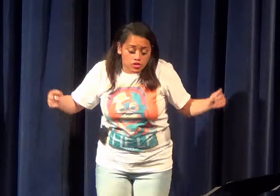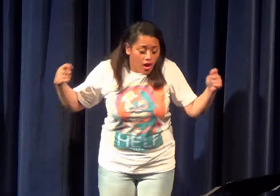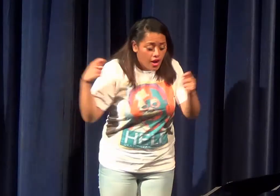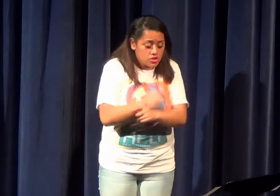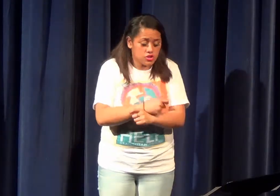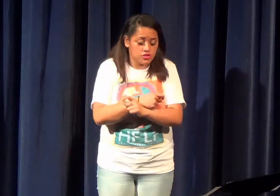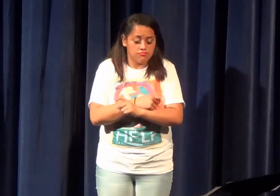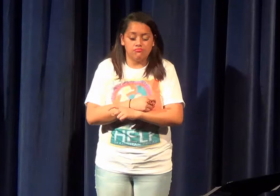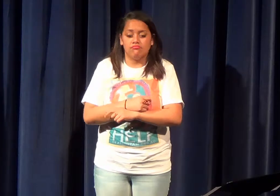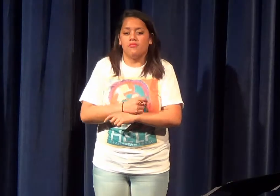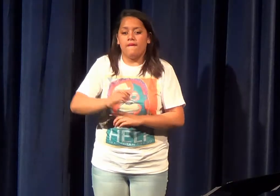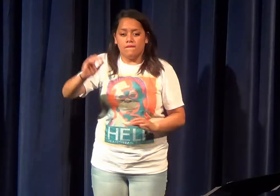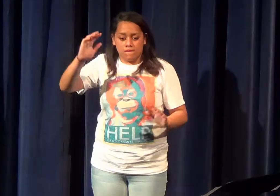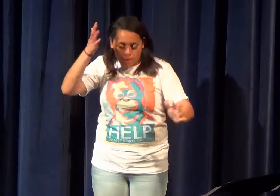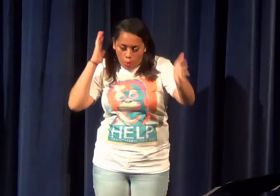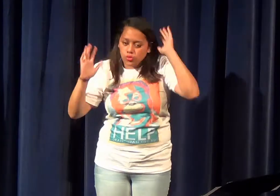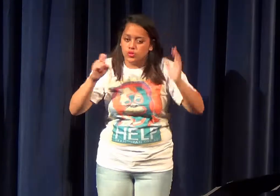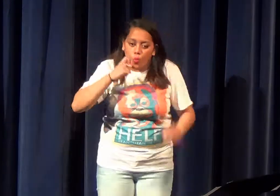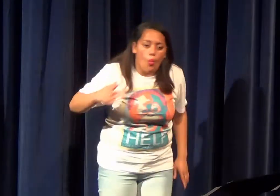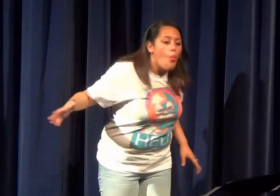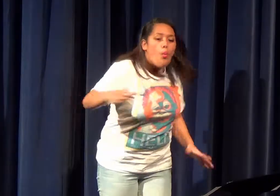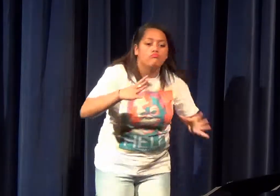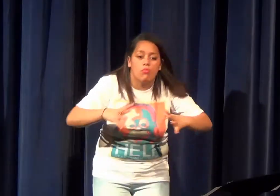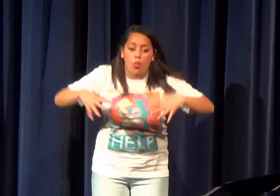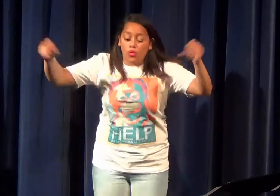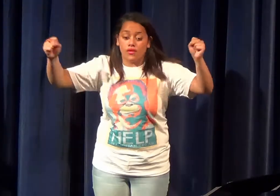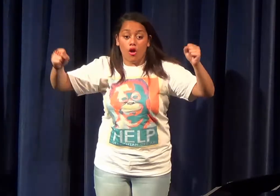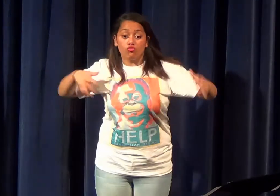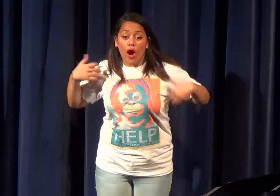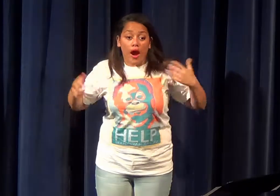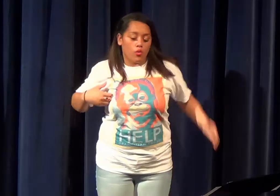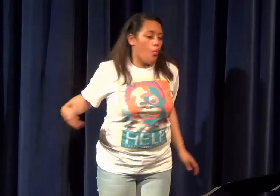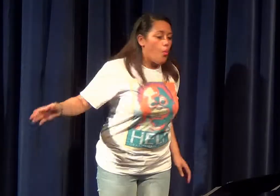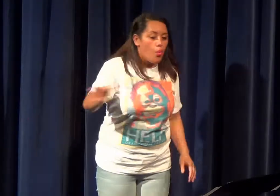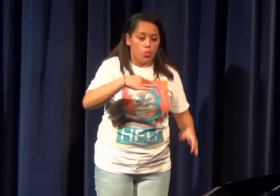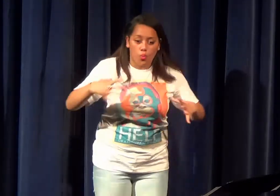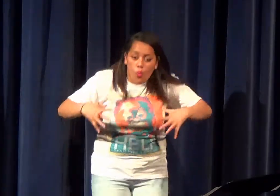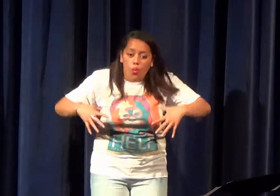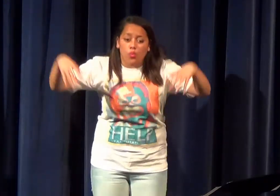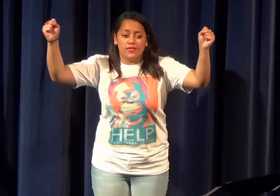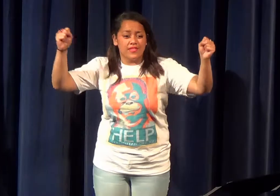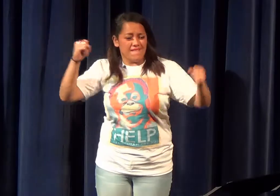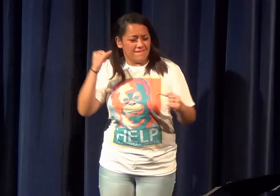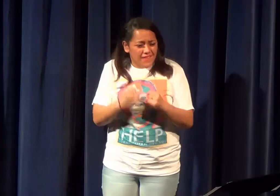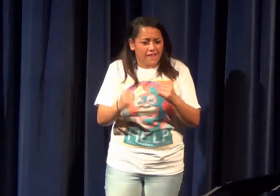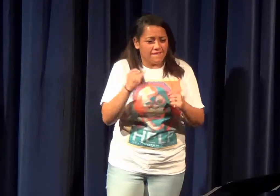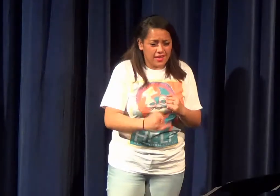And if nothing changes, the forest will all disappear, the orangutans will disappear.